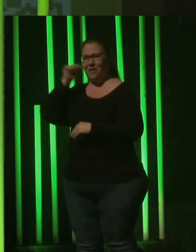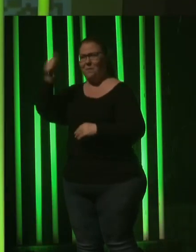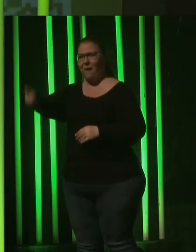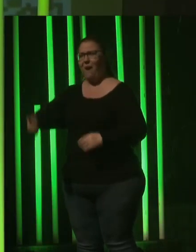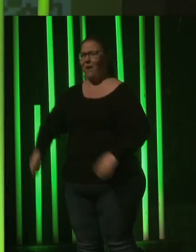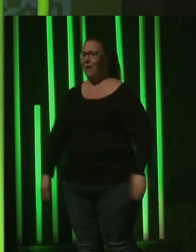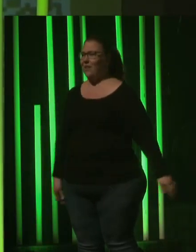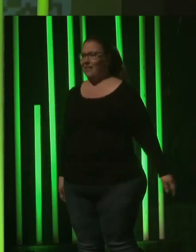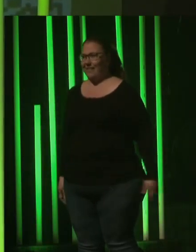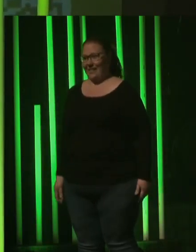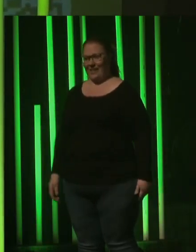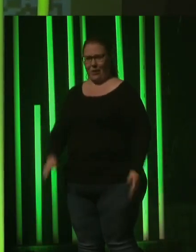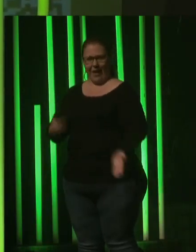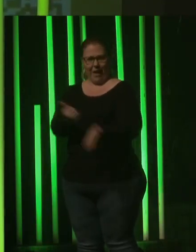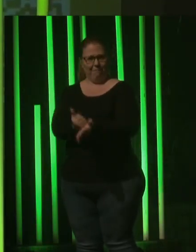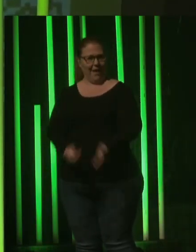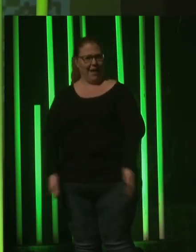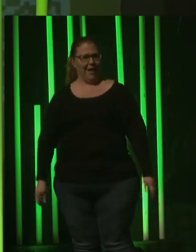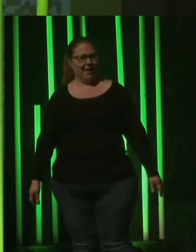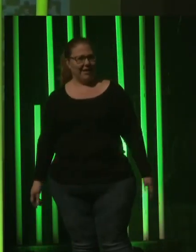tomorrow.